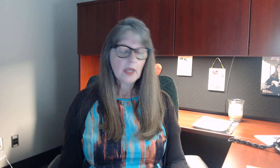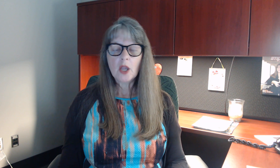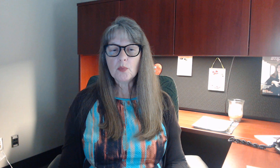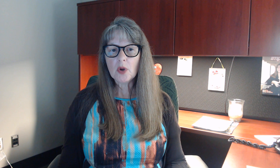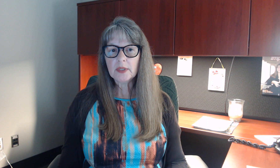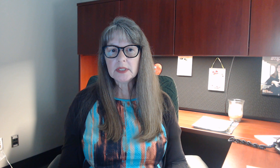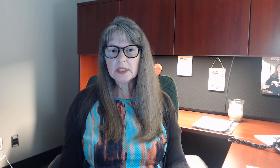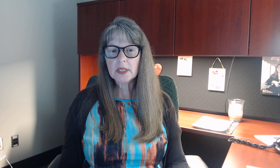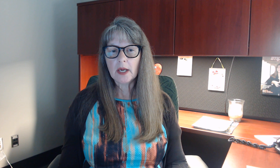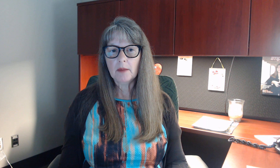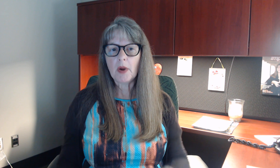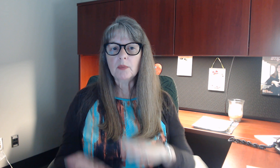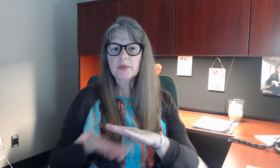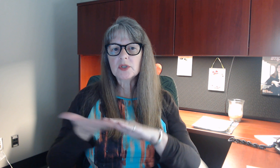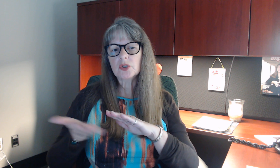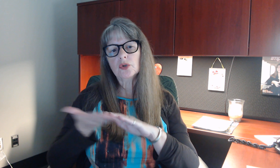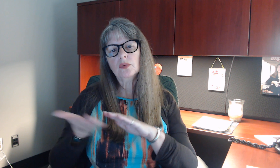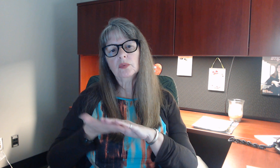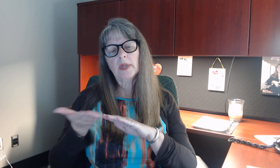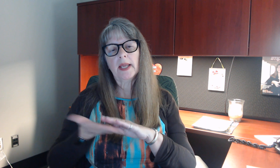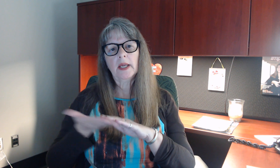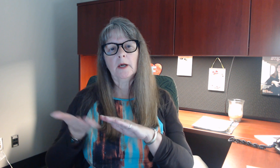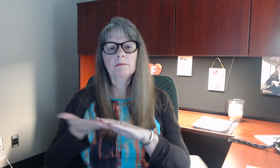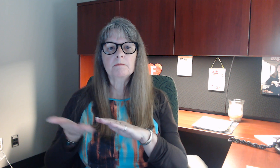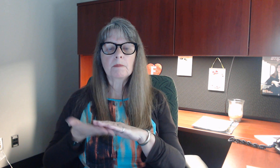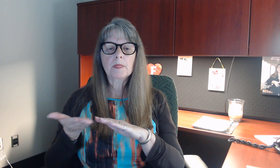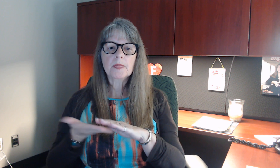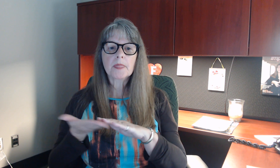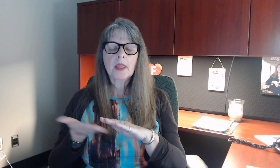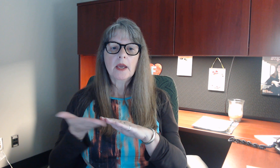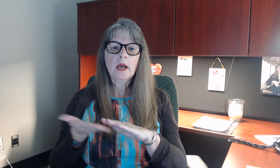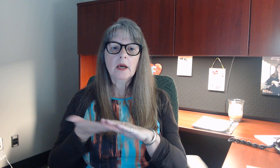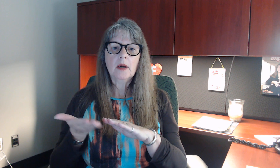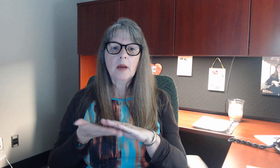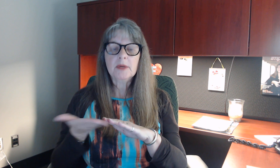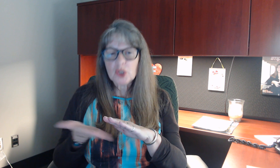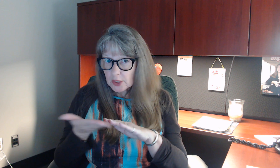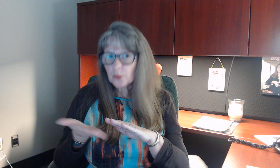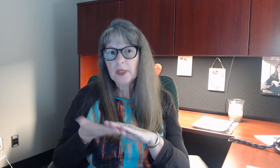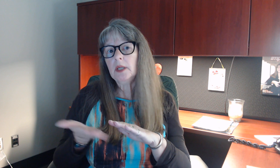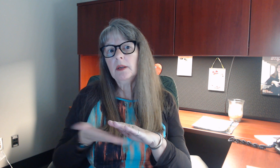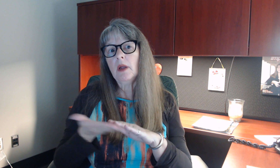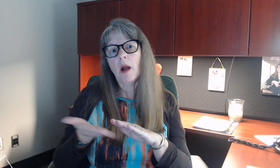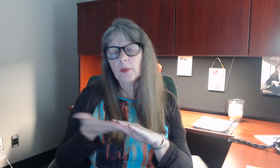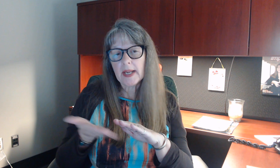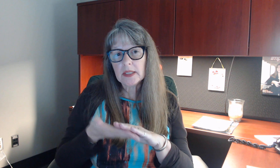And we already did. This is to like a machinery operates.